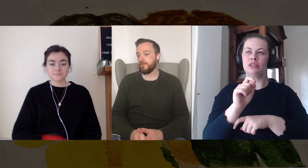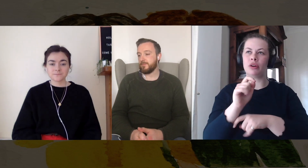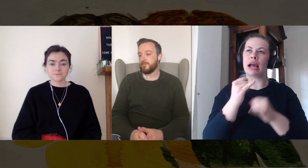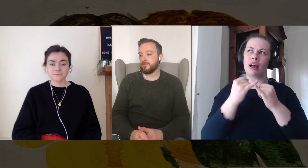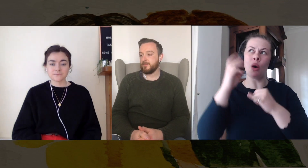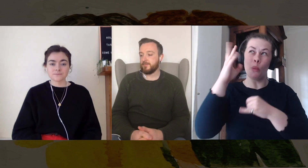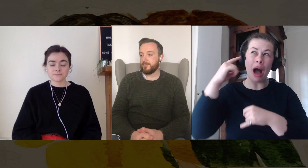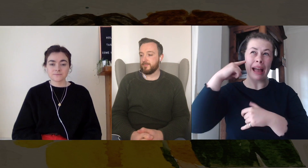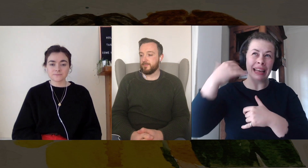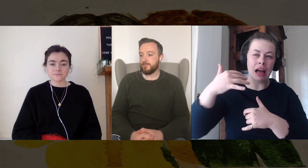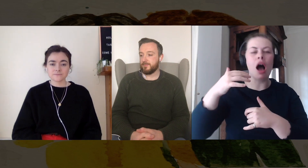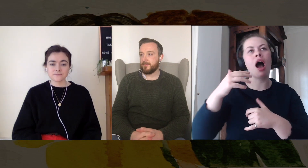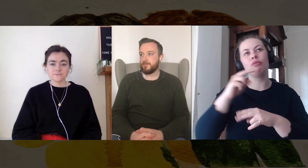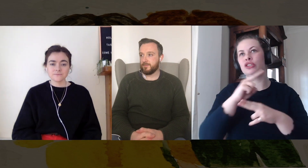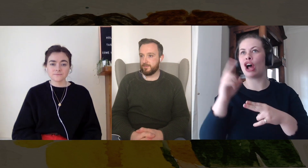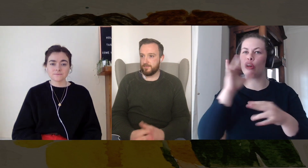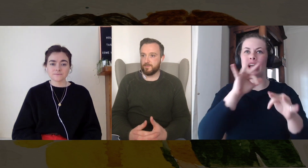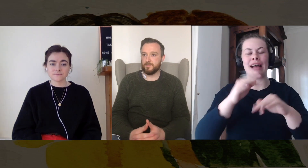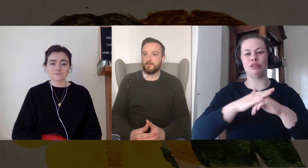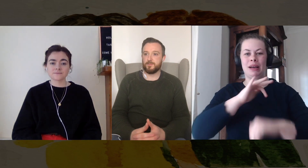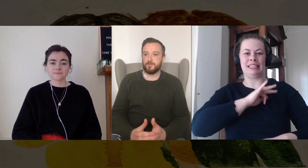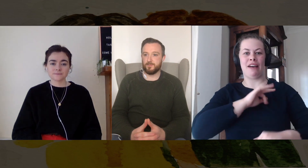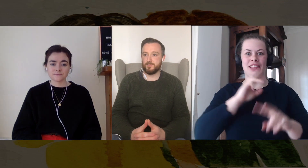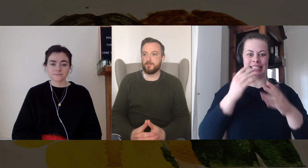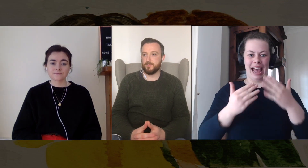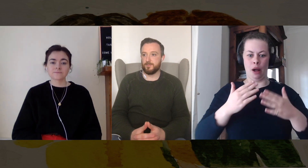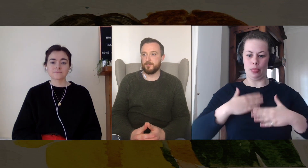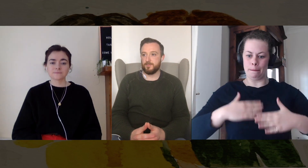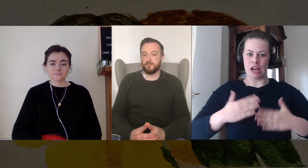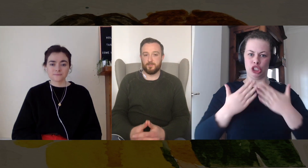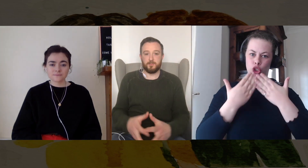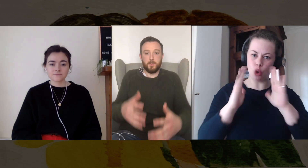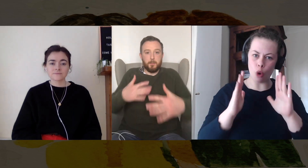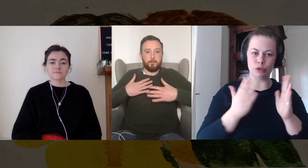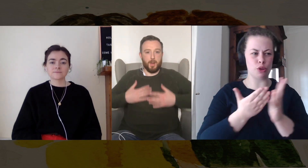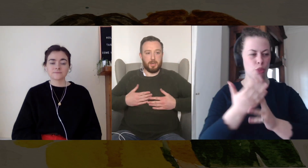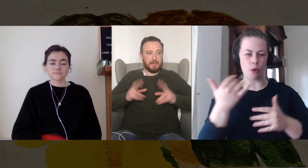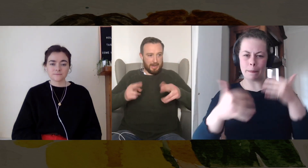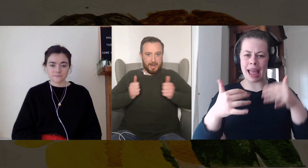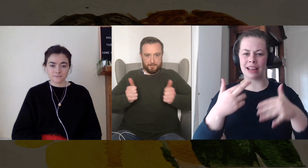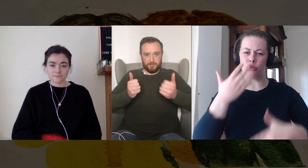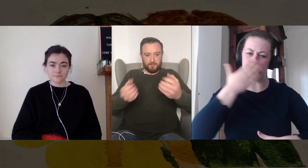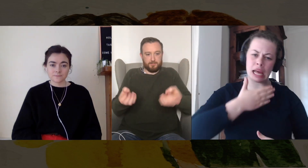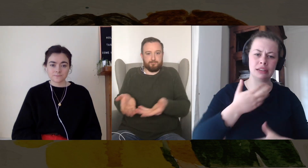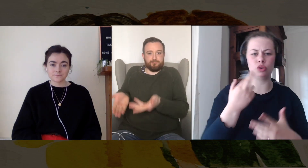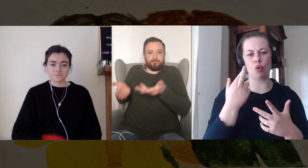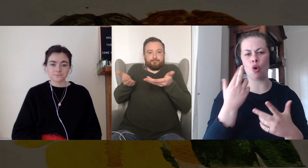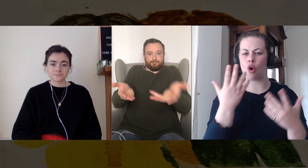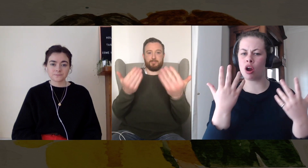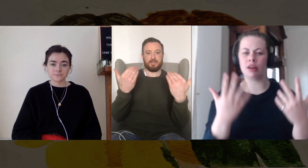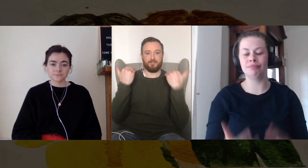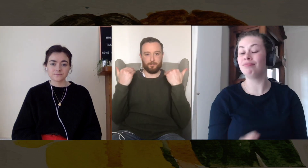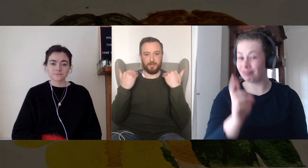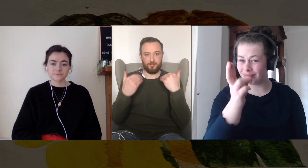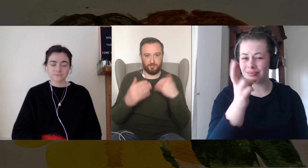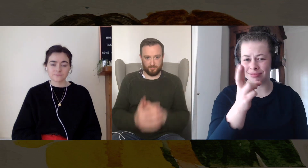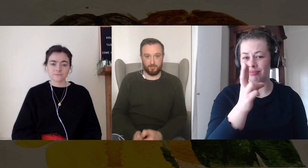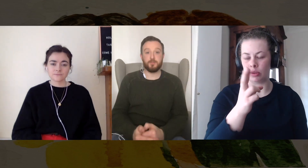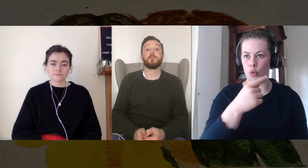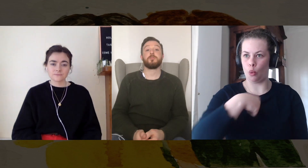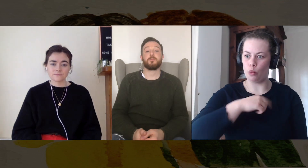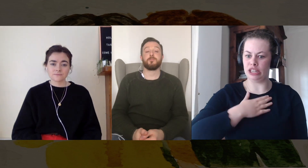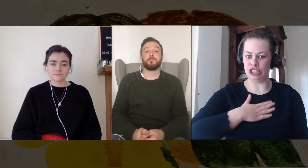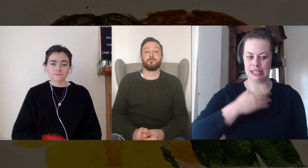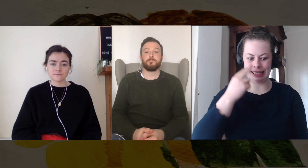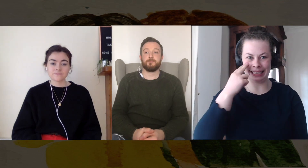talks about, like, if you've got an earache, well, it's happened for a reason, or, you know, it sounds like kind of ludicrous, but when you really look into it, you're like, I know,